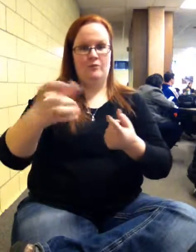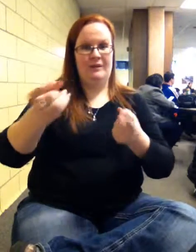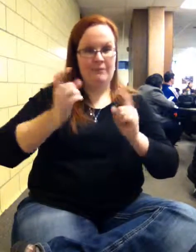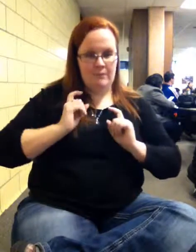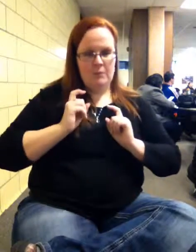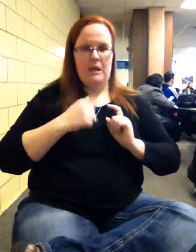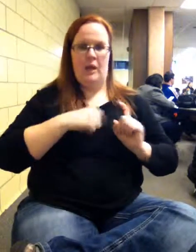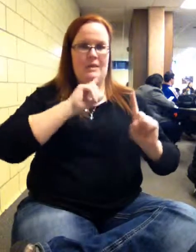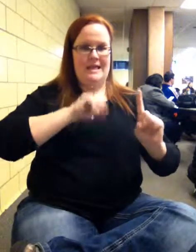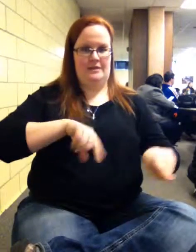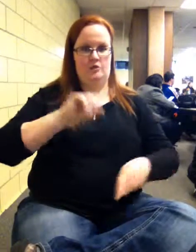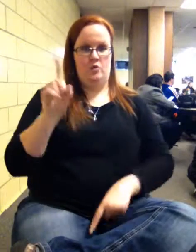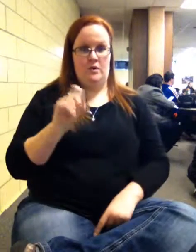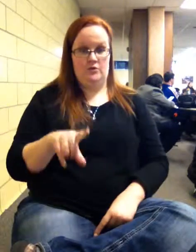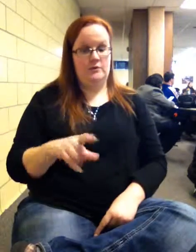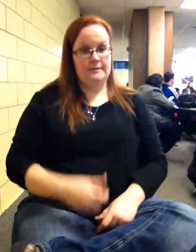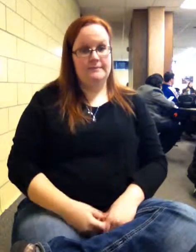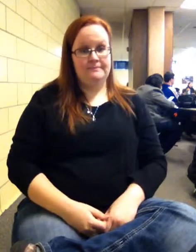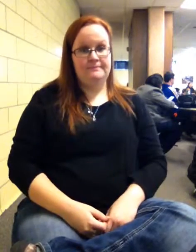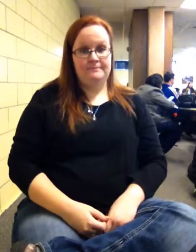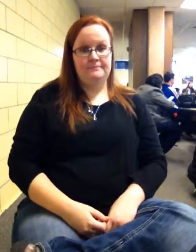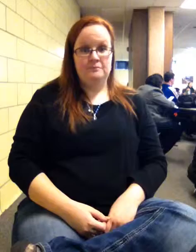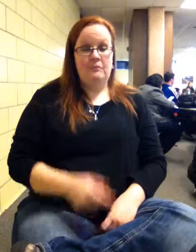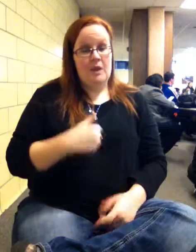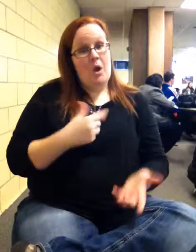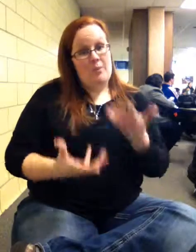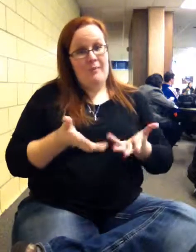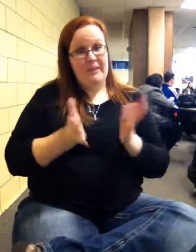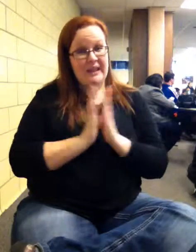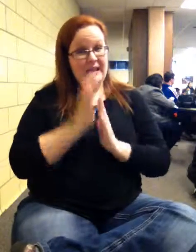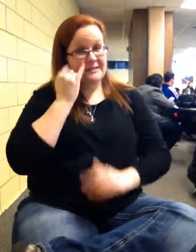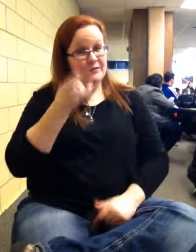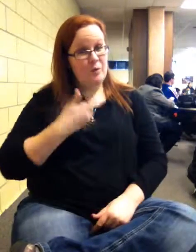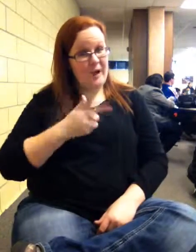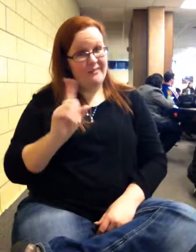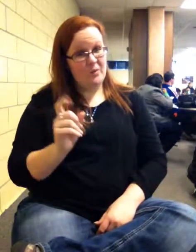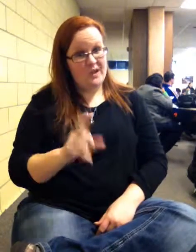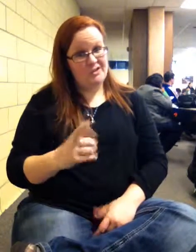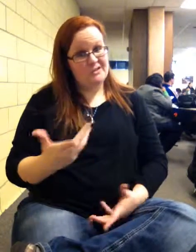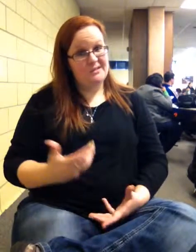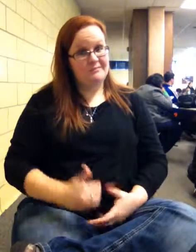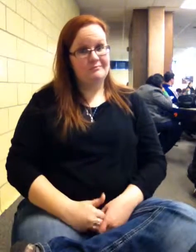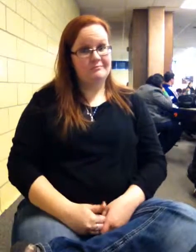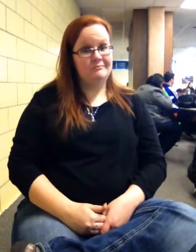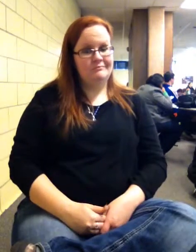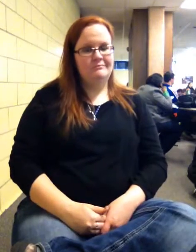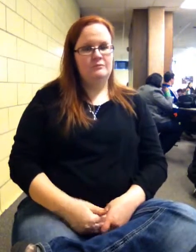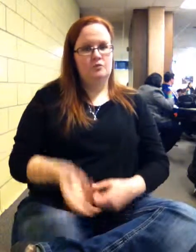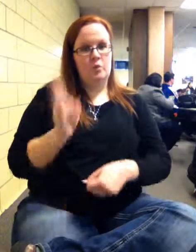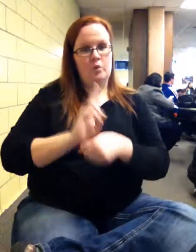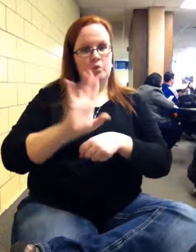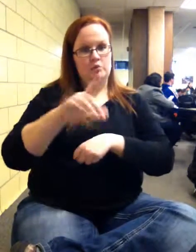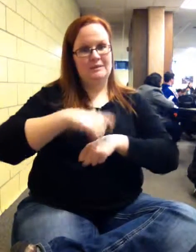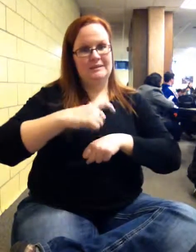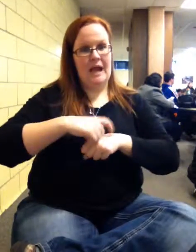have. And I'll probably even ask you if you have any questions. So use the time wisely and get started so that if